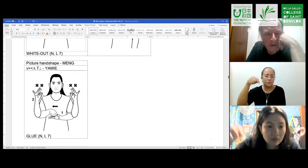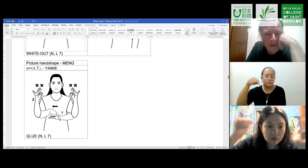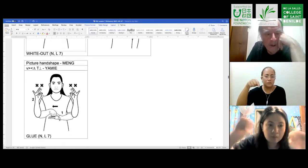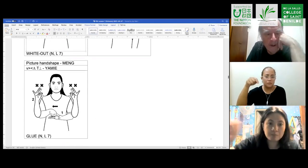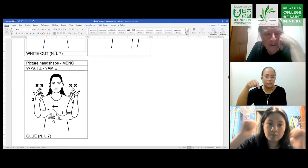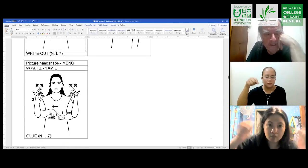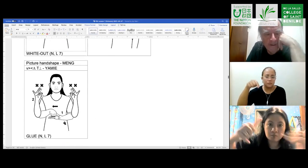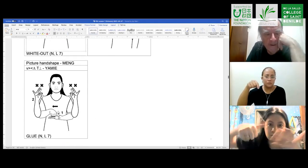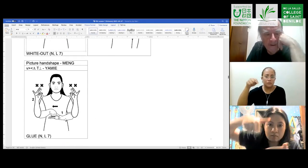Okay.